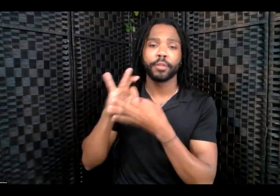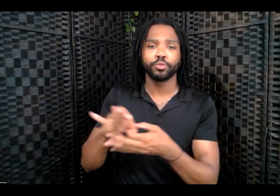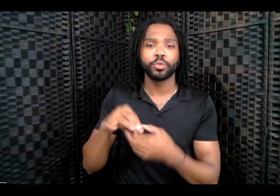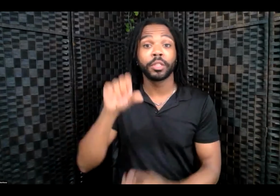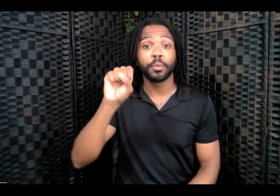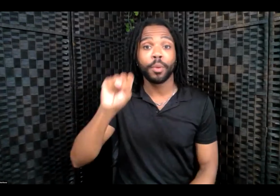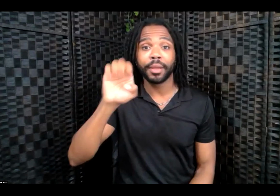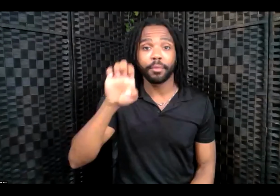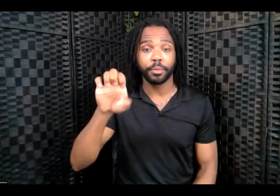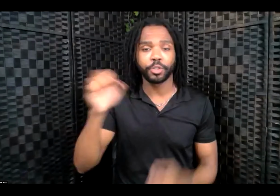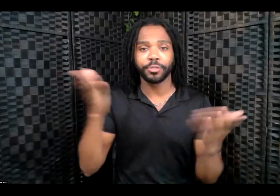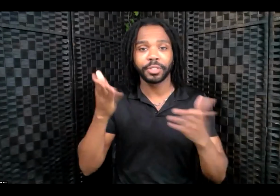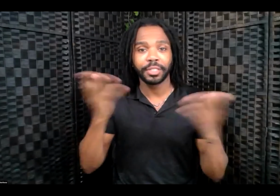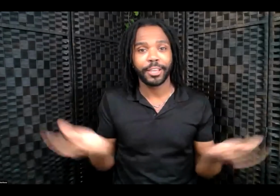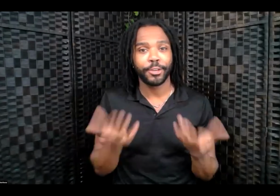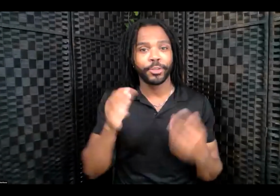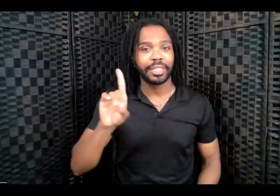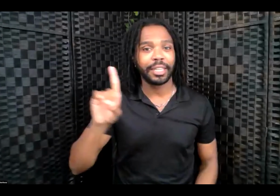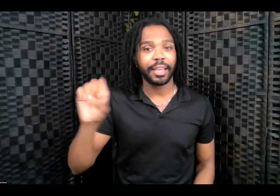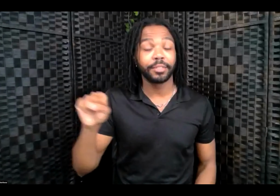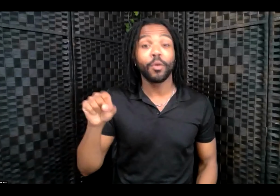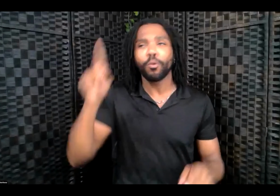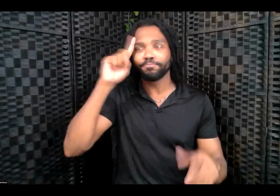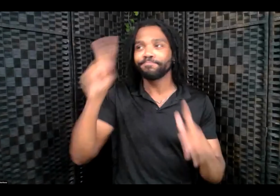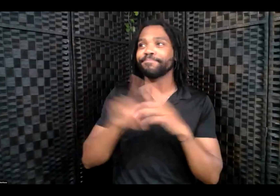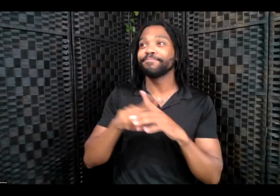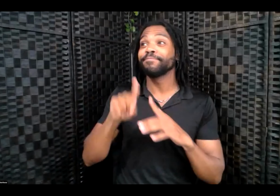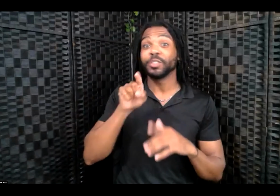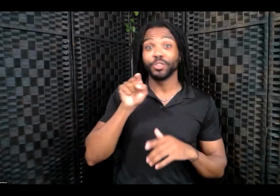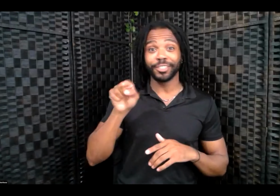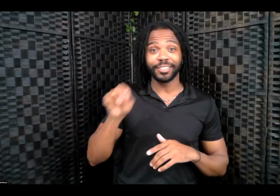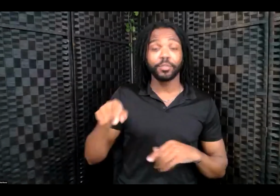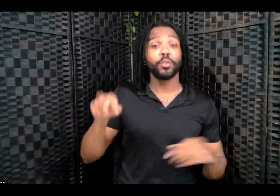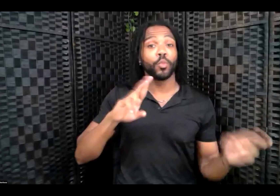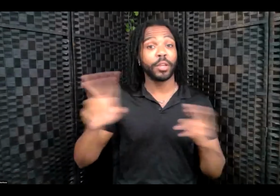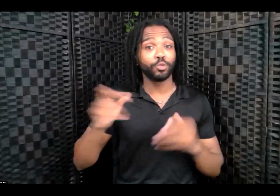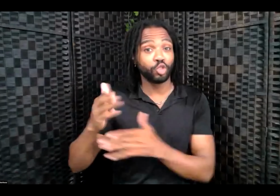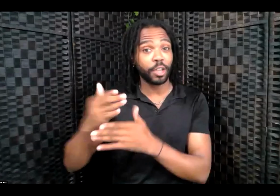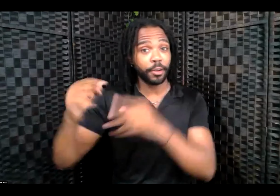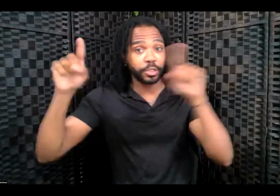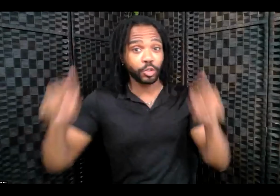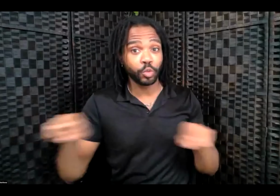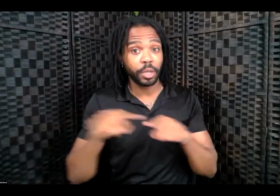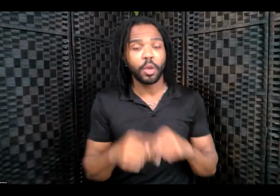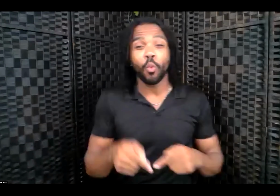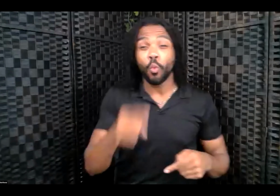services here at DDS. Oh, and as she gets ready to share her screen, I'm going to get to this one